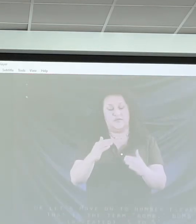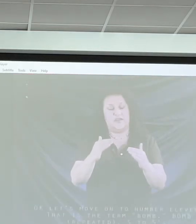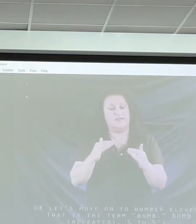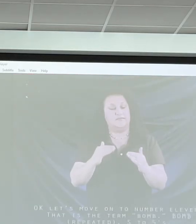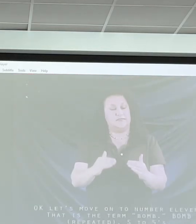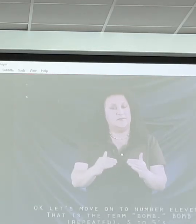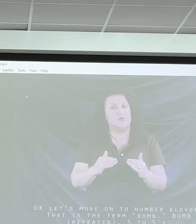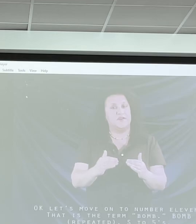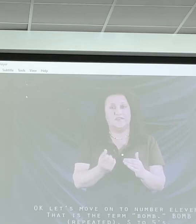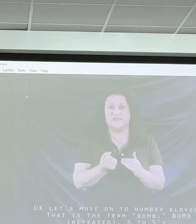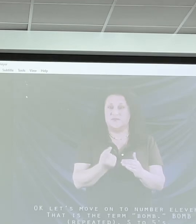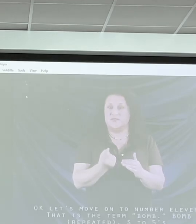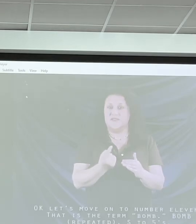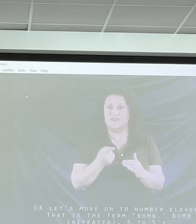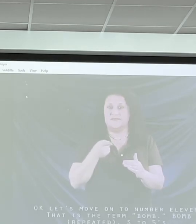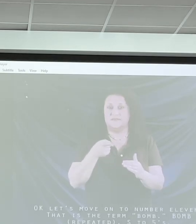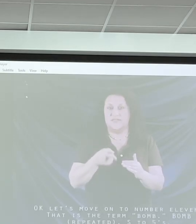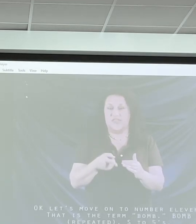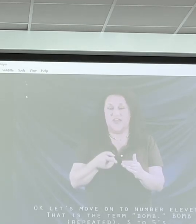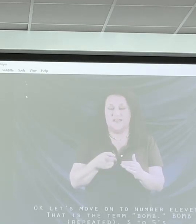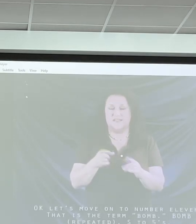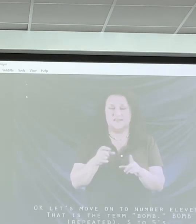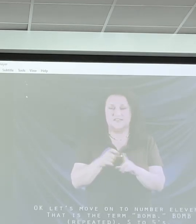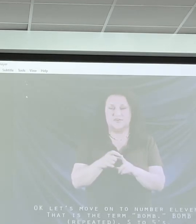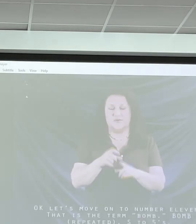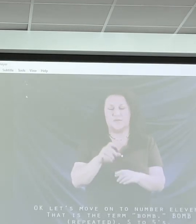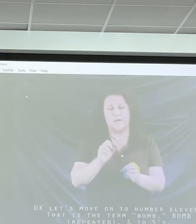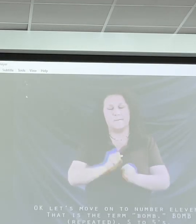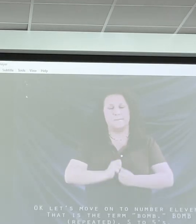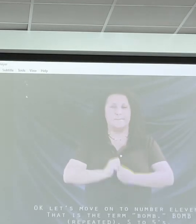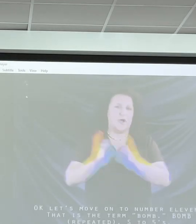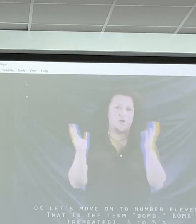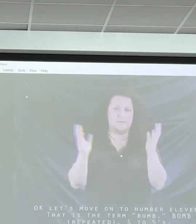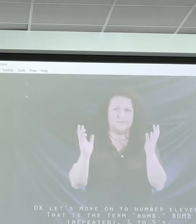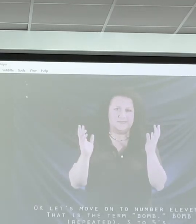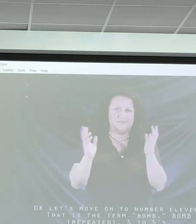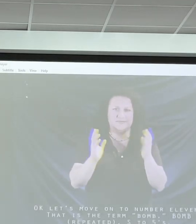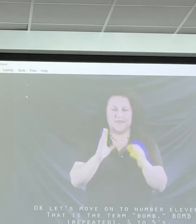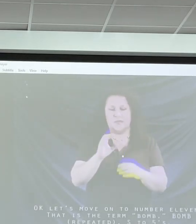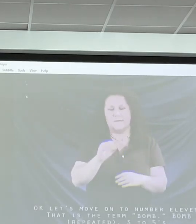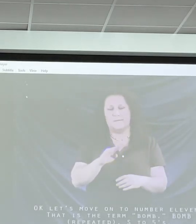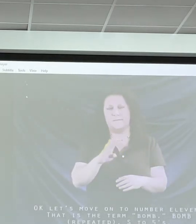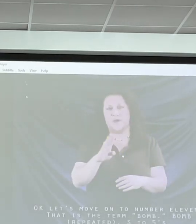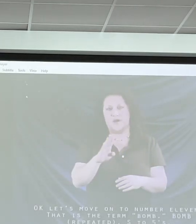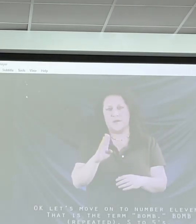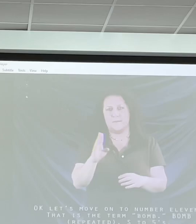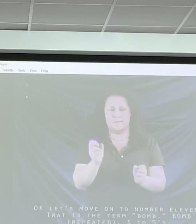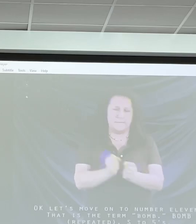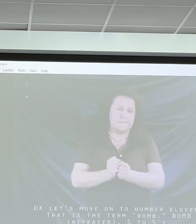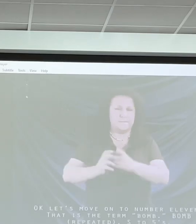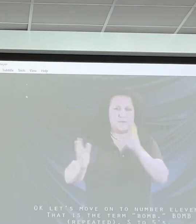Okay, let's move on to number 11. That is the term bomb. Bomb,